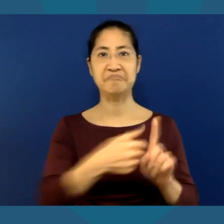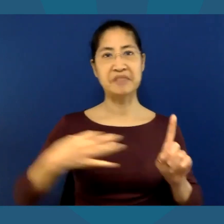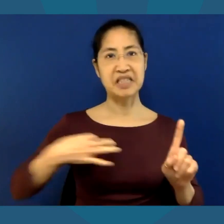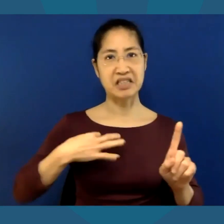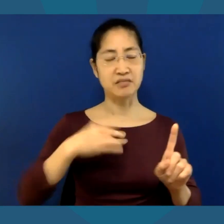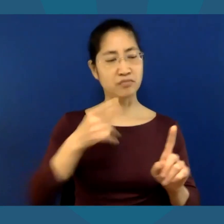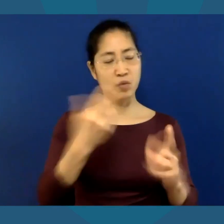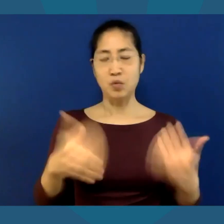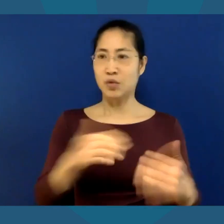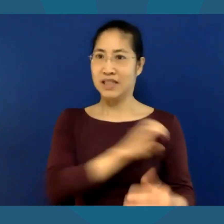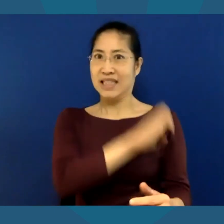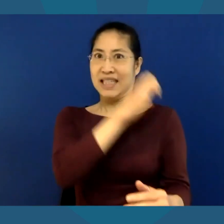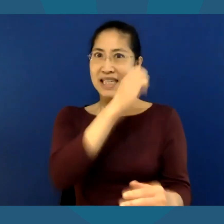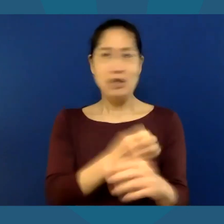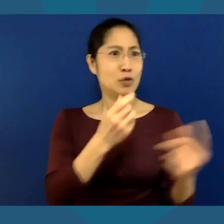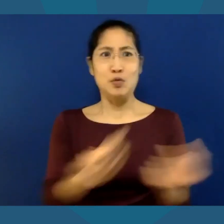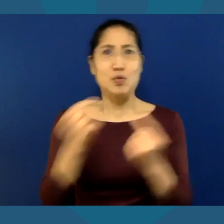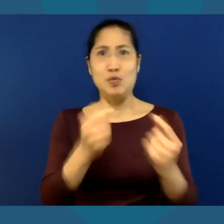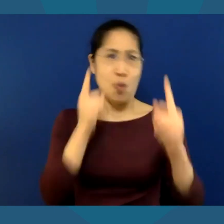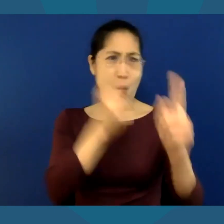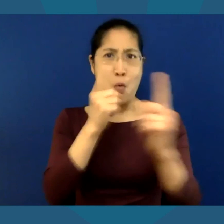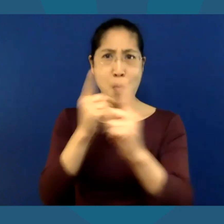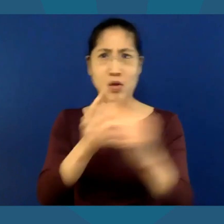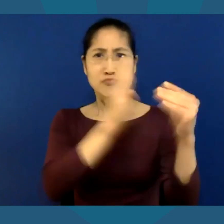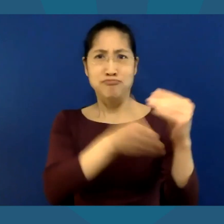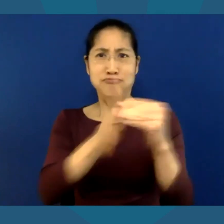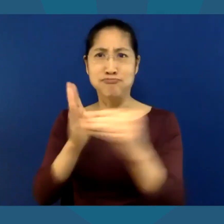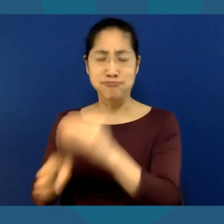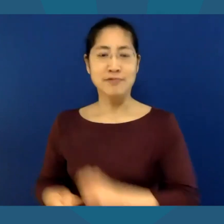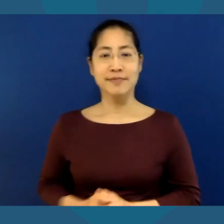Brendan Lyons is an energetic and results-driven candidate.